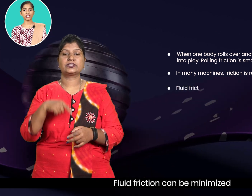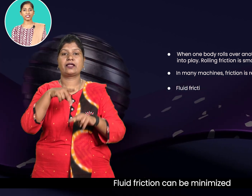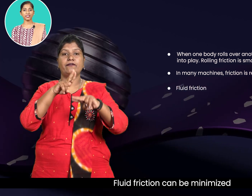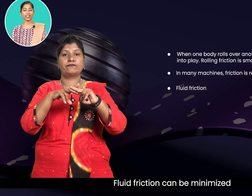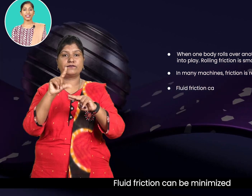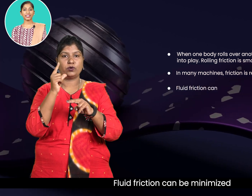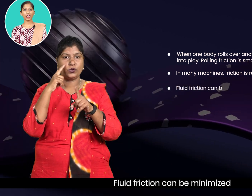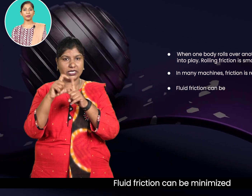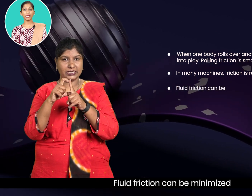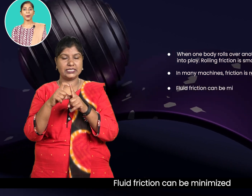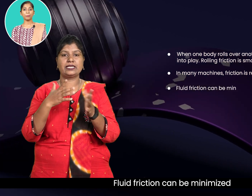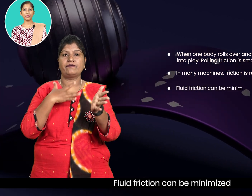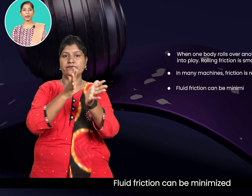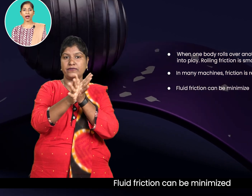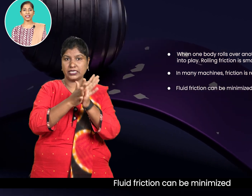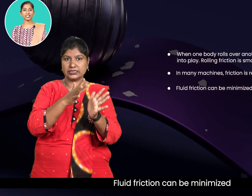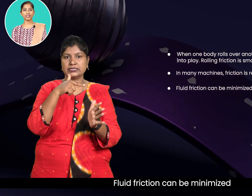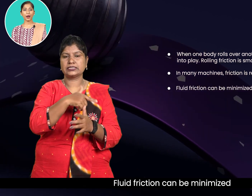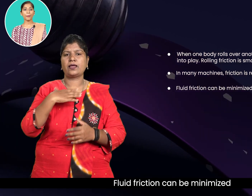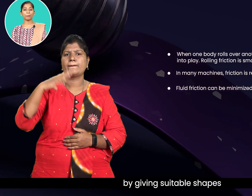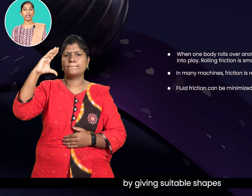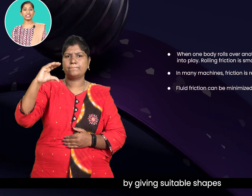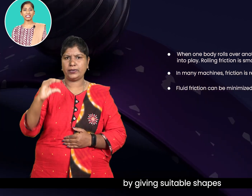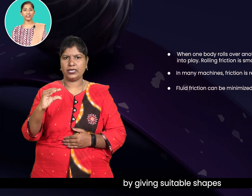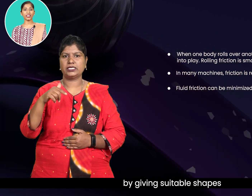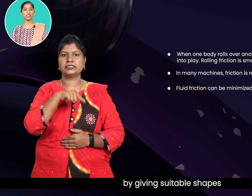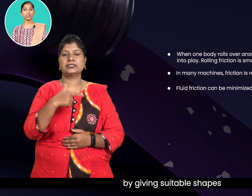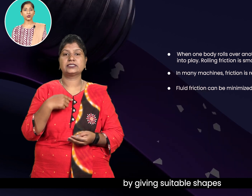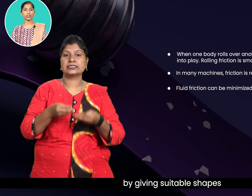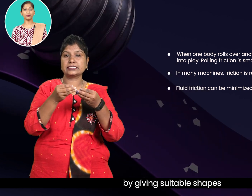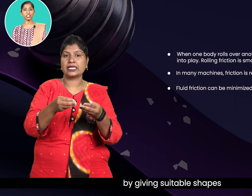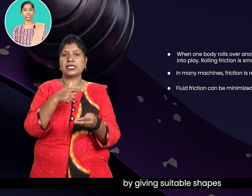Fluid friction can be minimized by